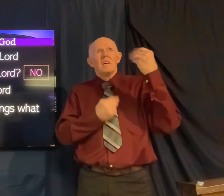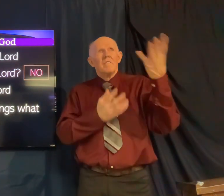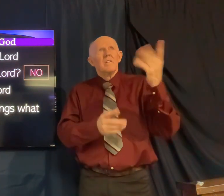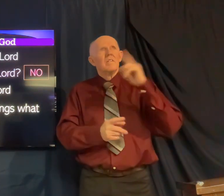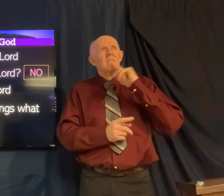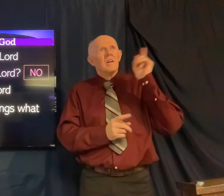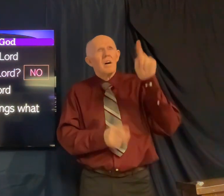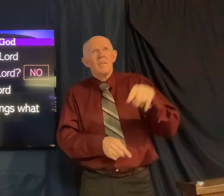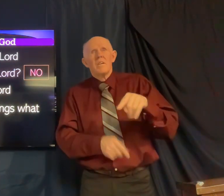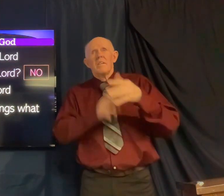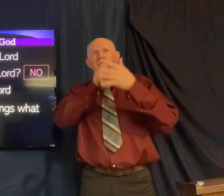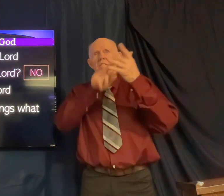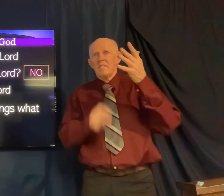He wants us to love him.